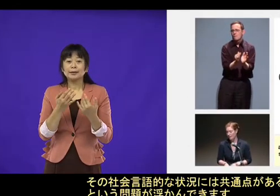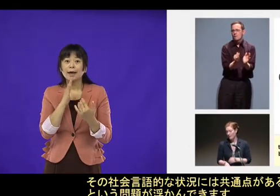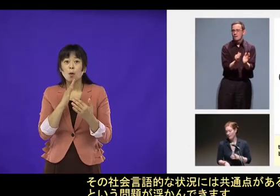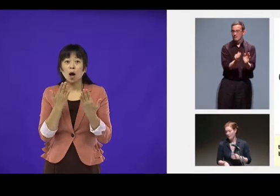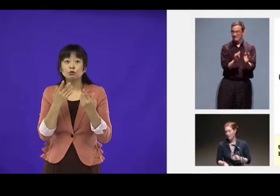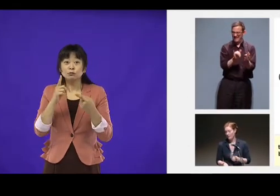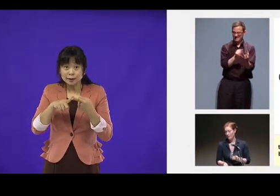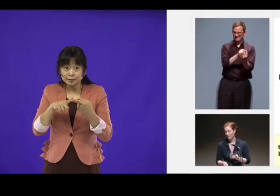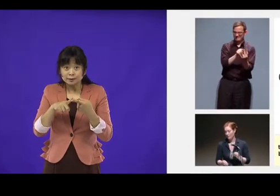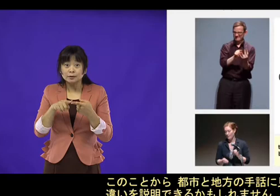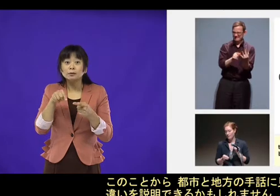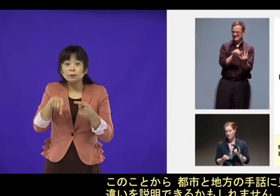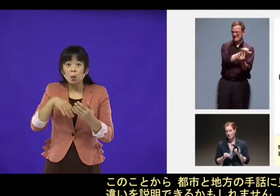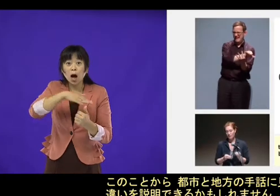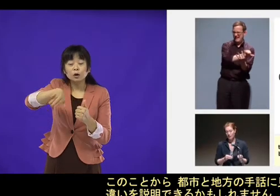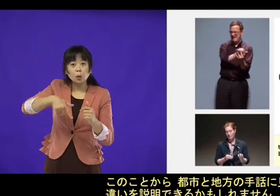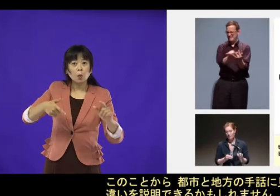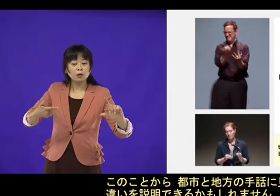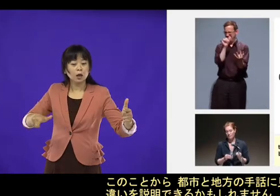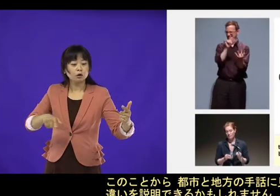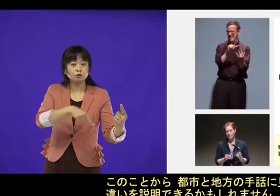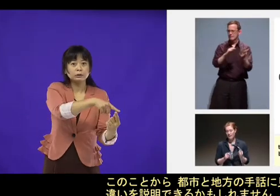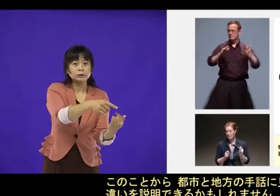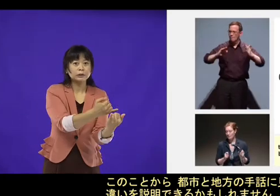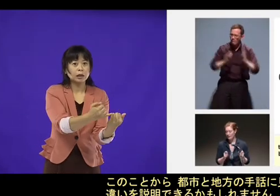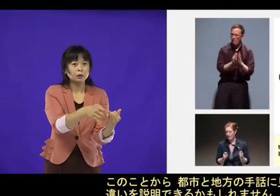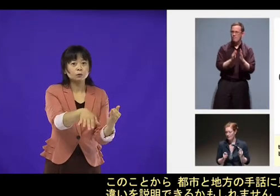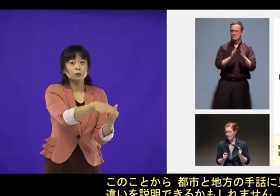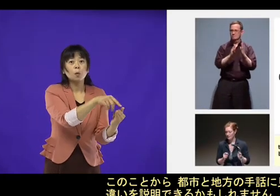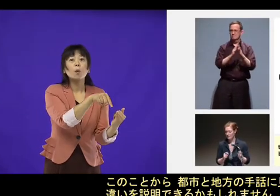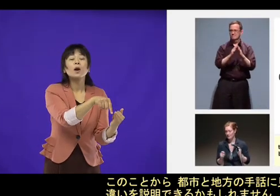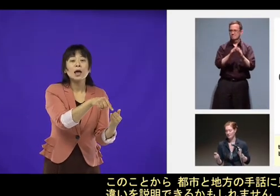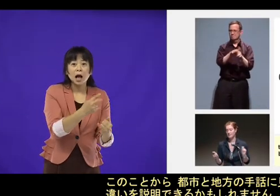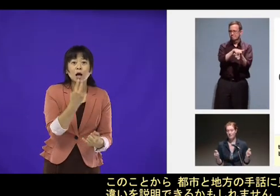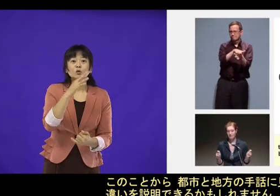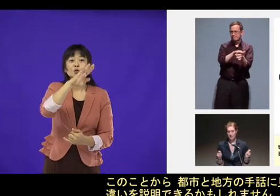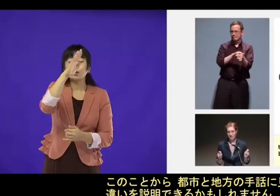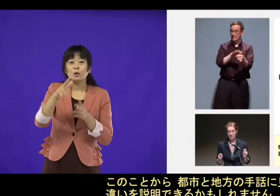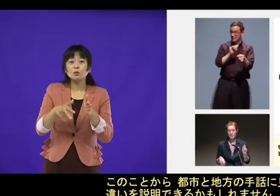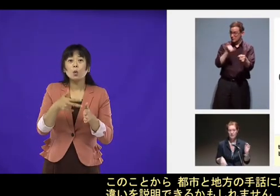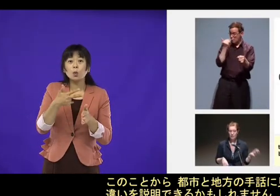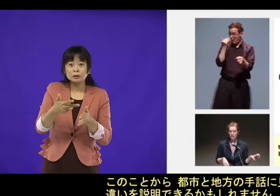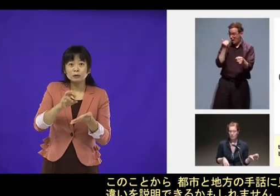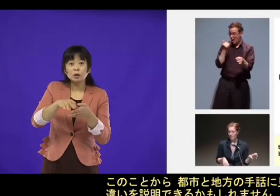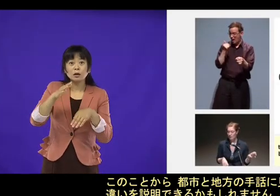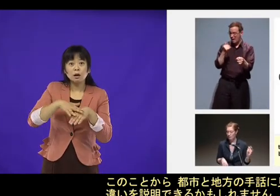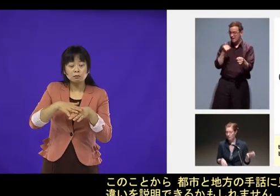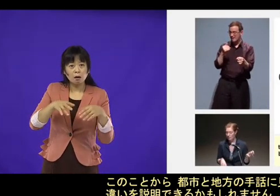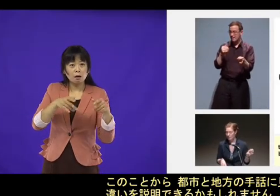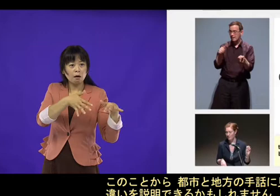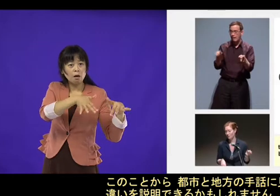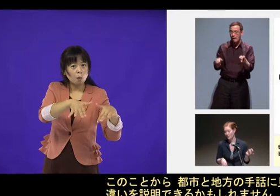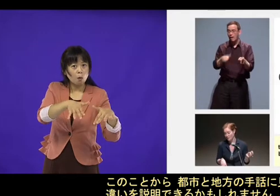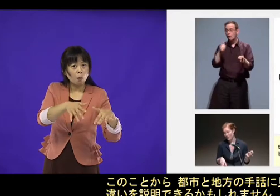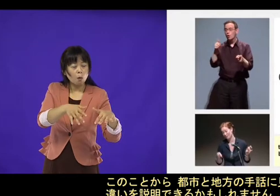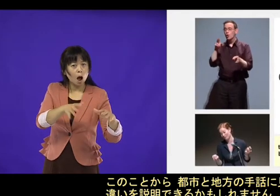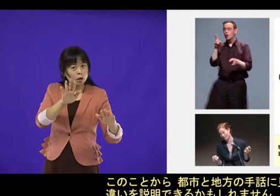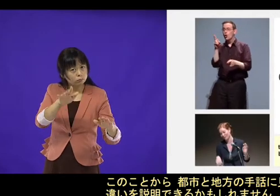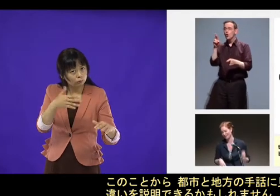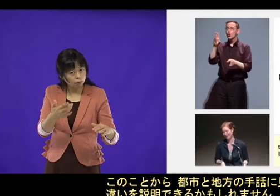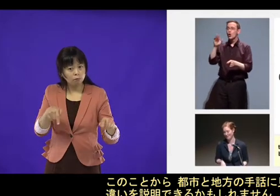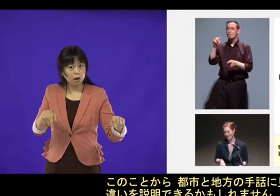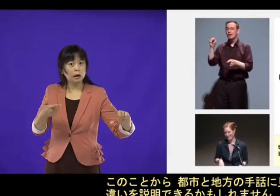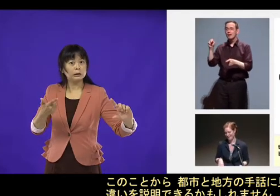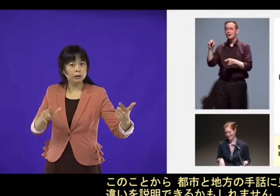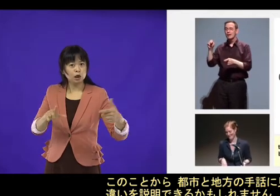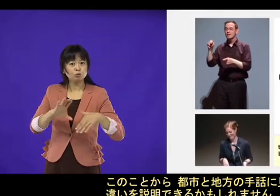settings that sort of may explain these just differences between urban and